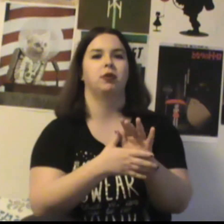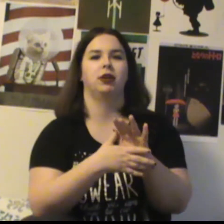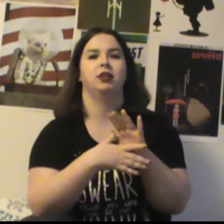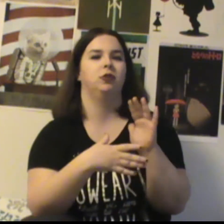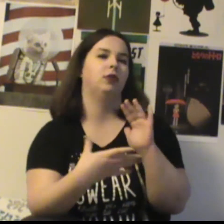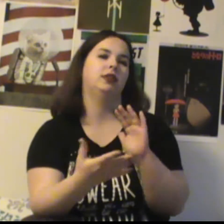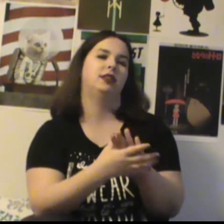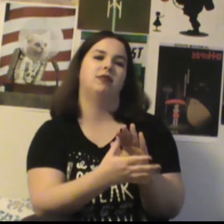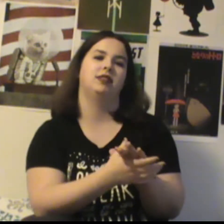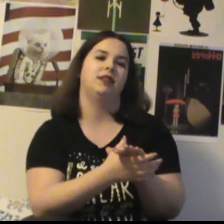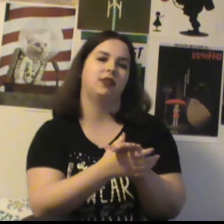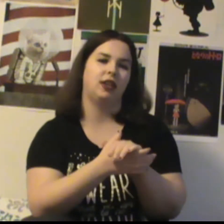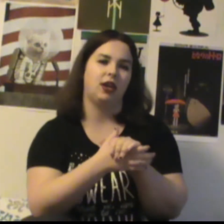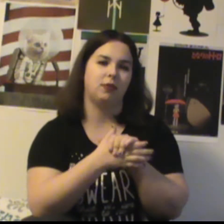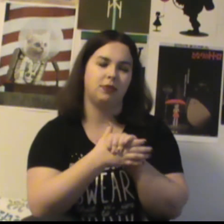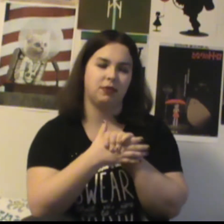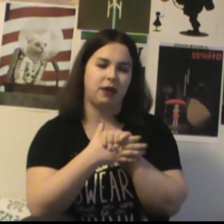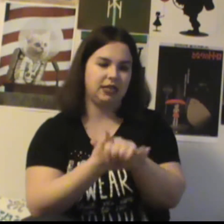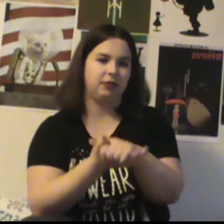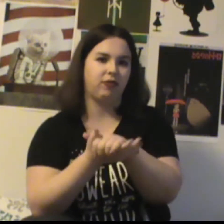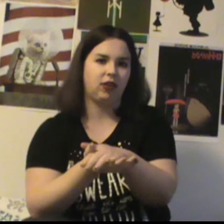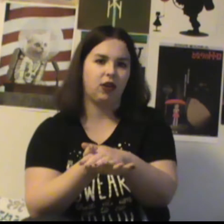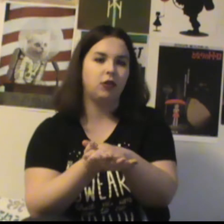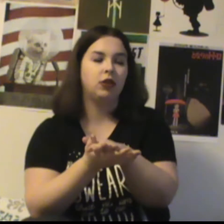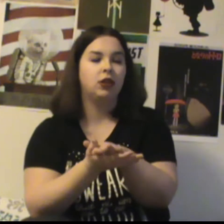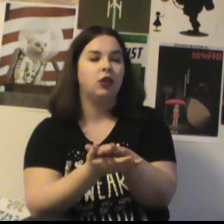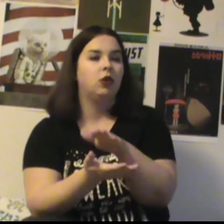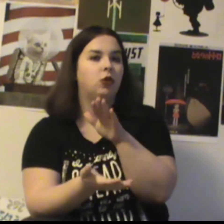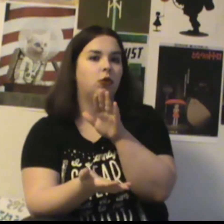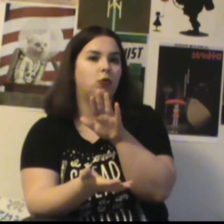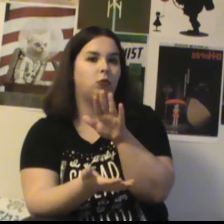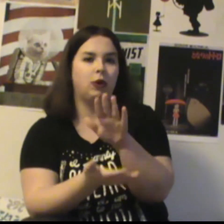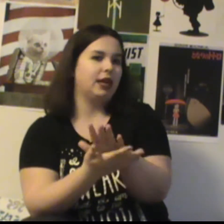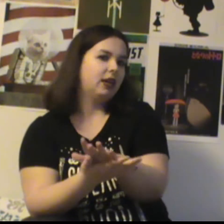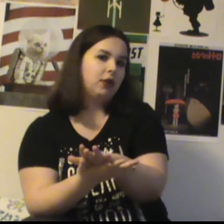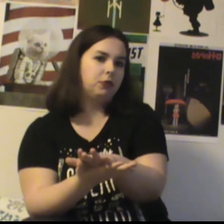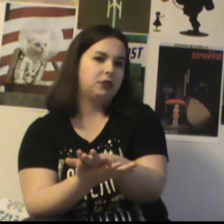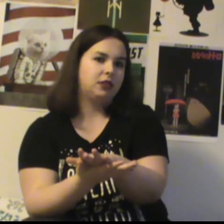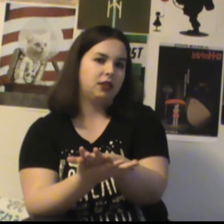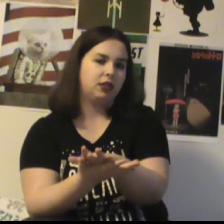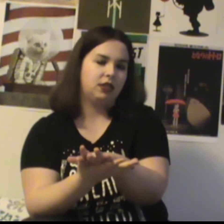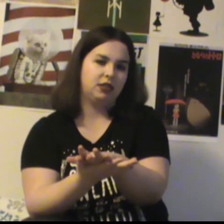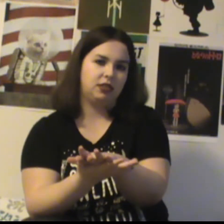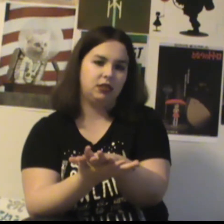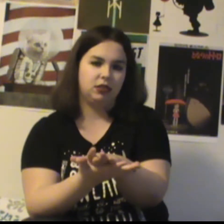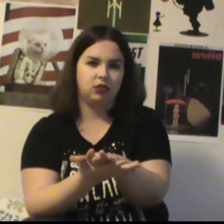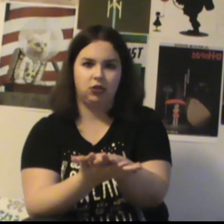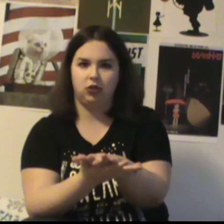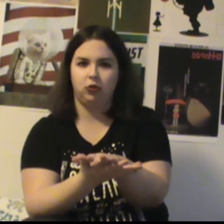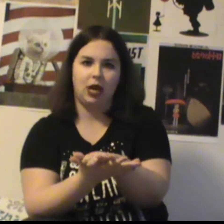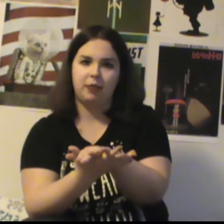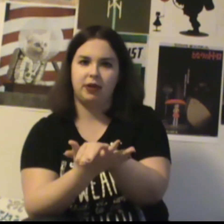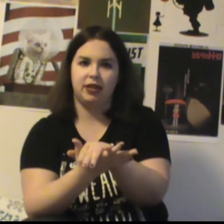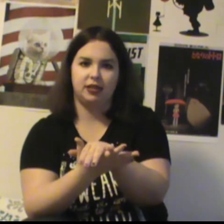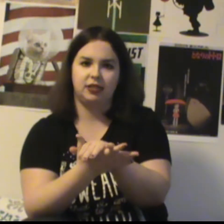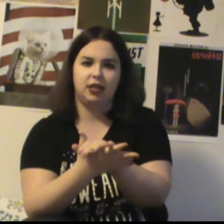book and do all this different stuff to get help to possibly figure out what kind of ghost this new Kappa is.